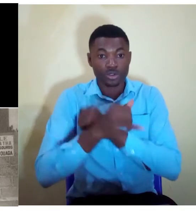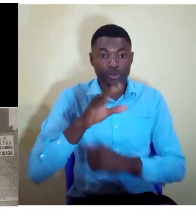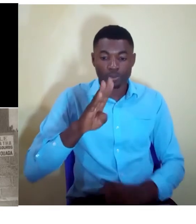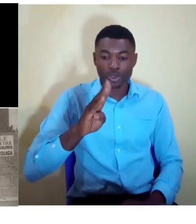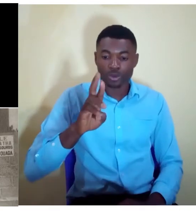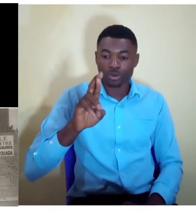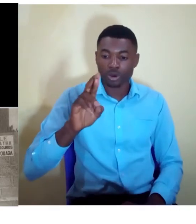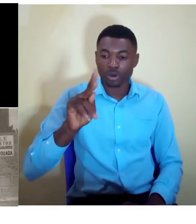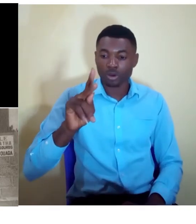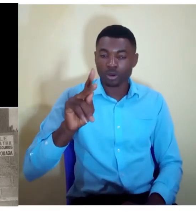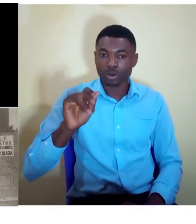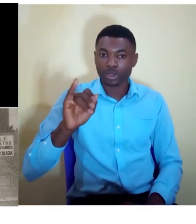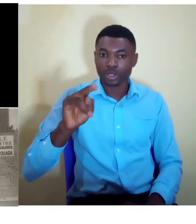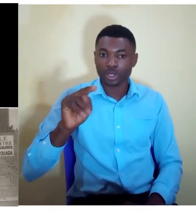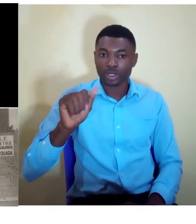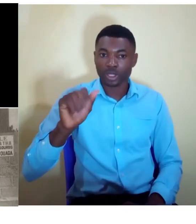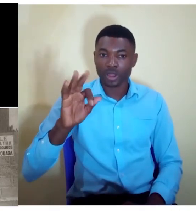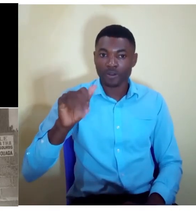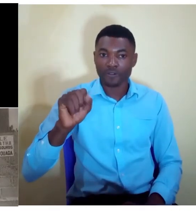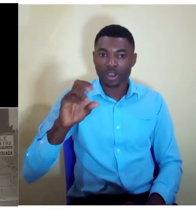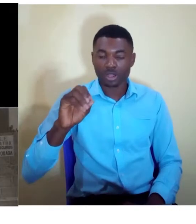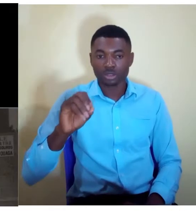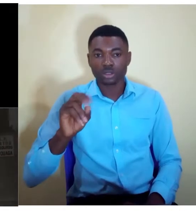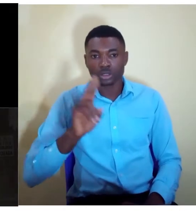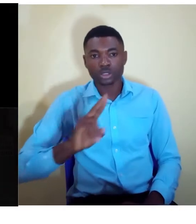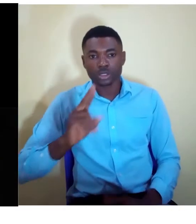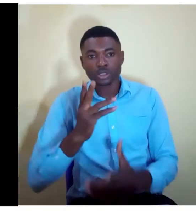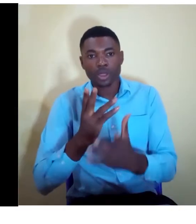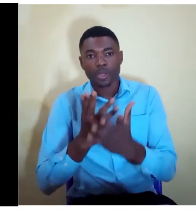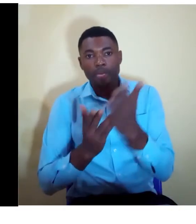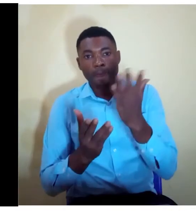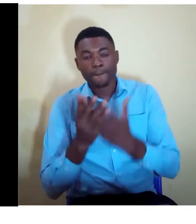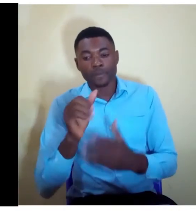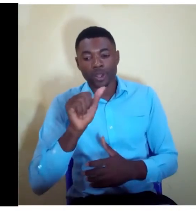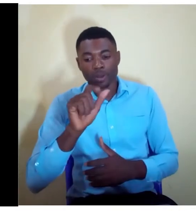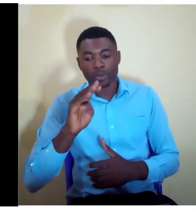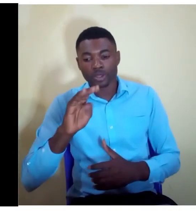the manual fingerspelling alphabet.